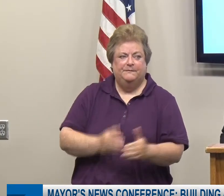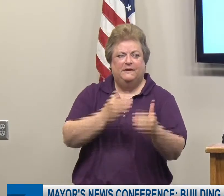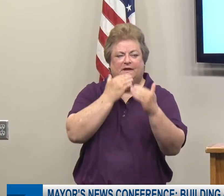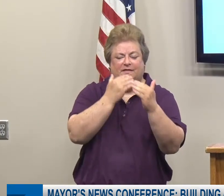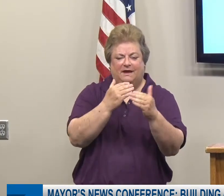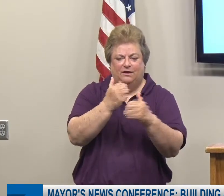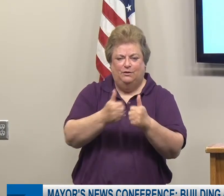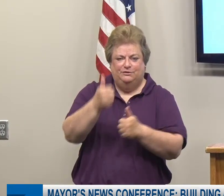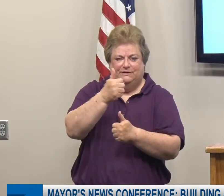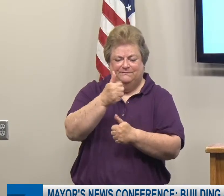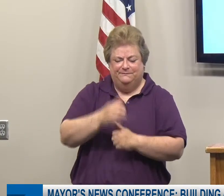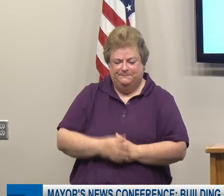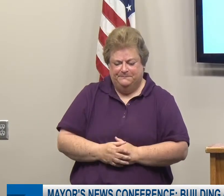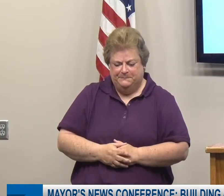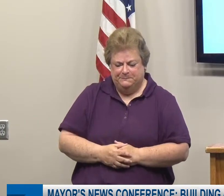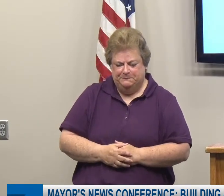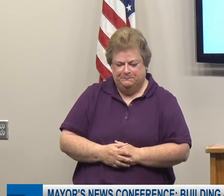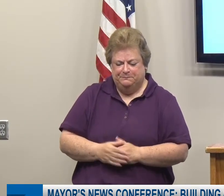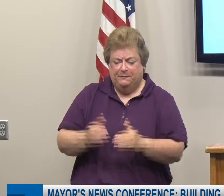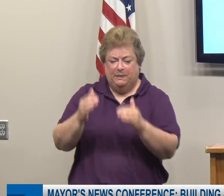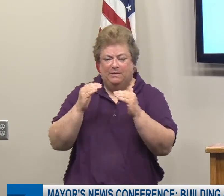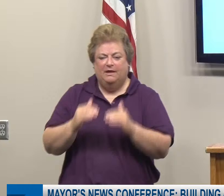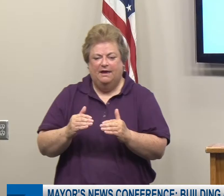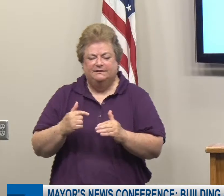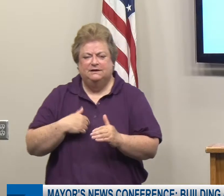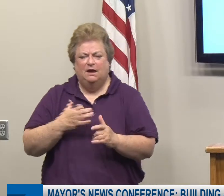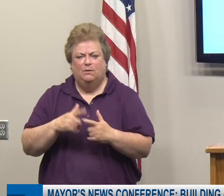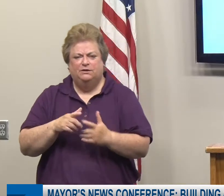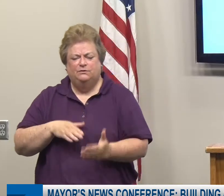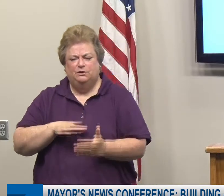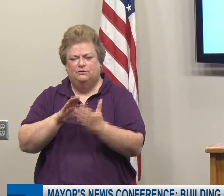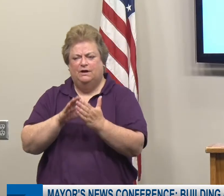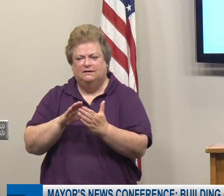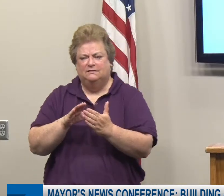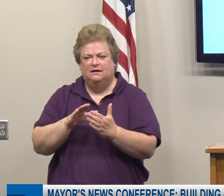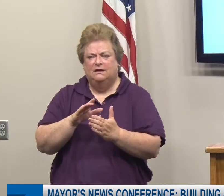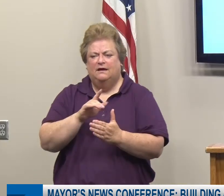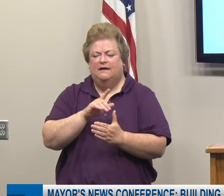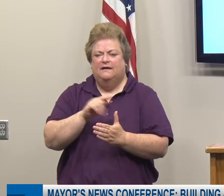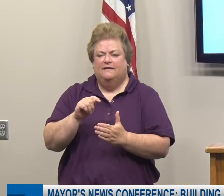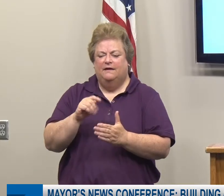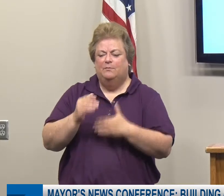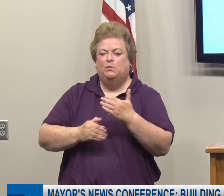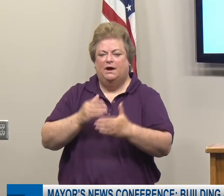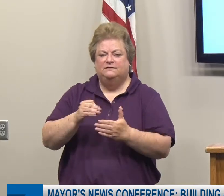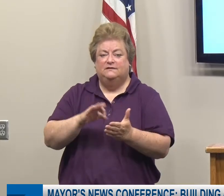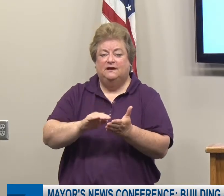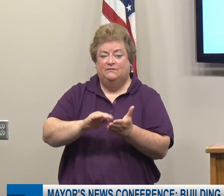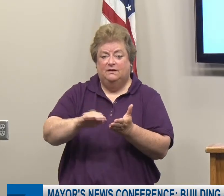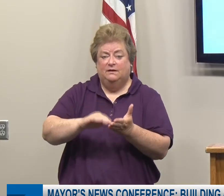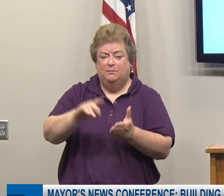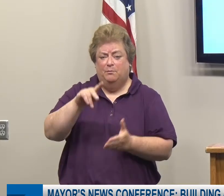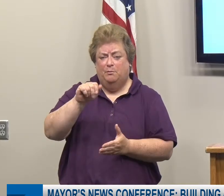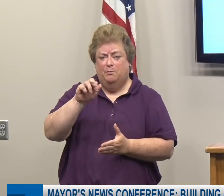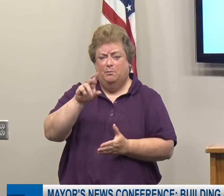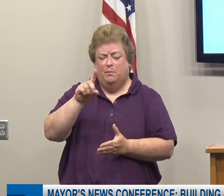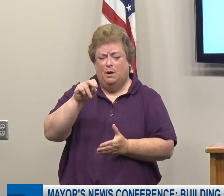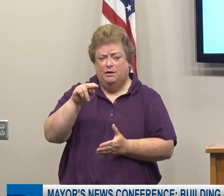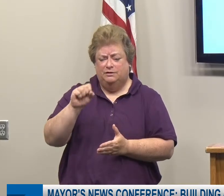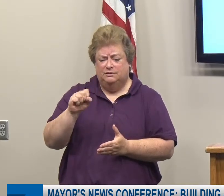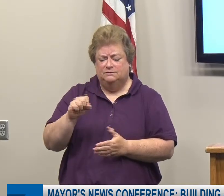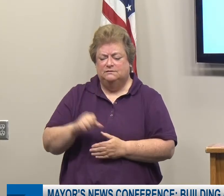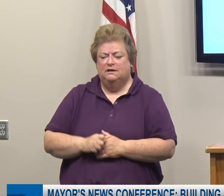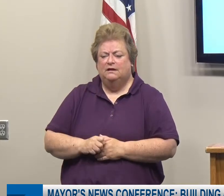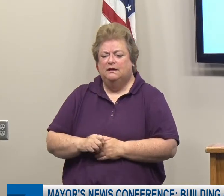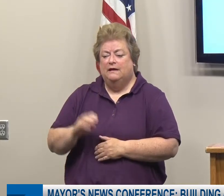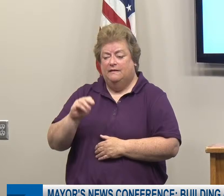Thank you, Chief. Next, I would like to address the topic of pardons. According to the city charter, the mayor